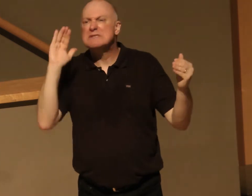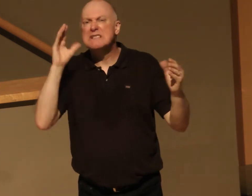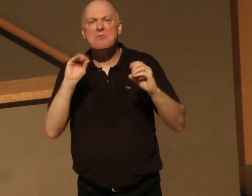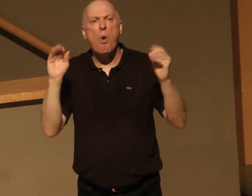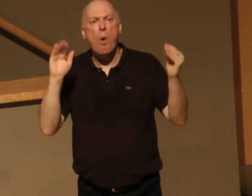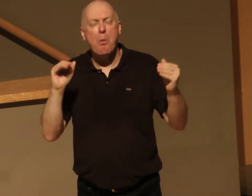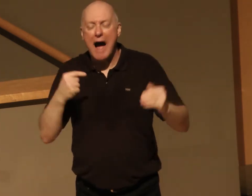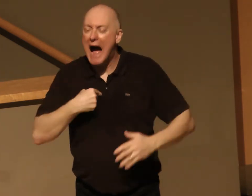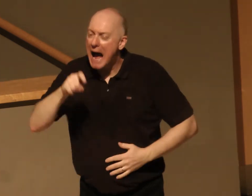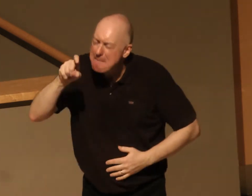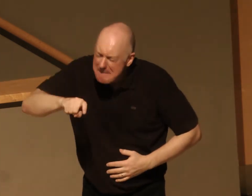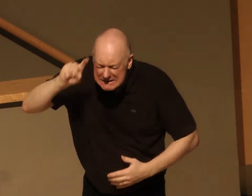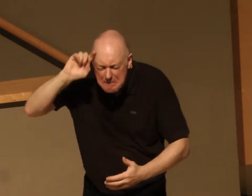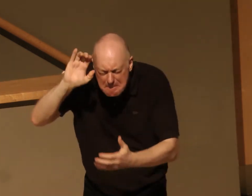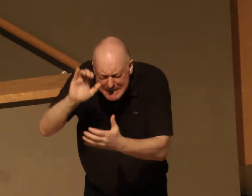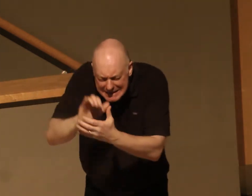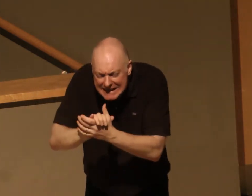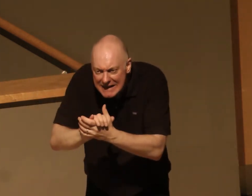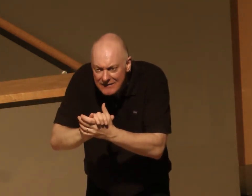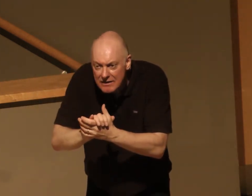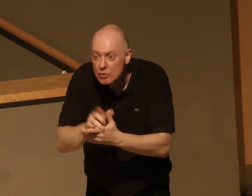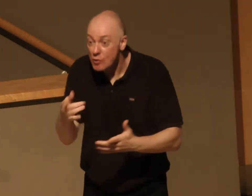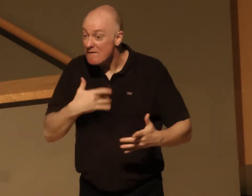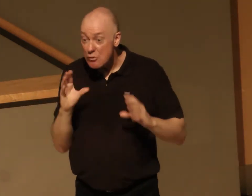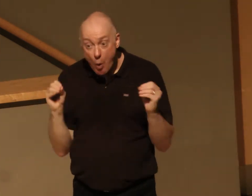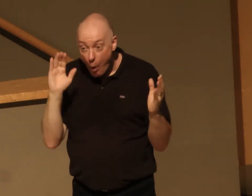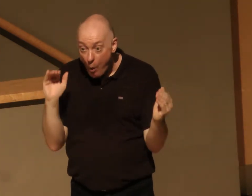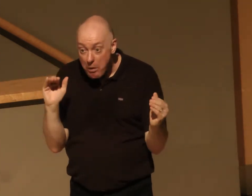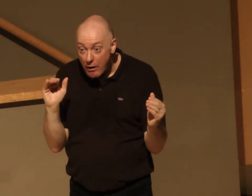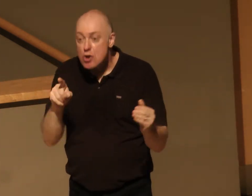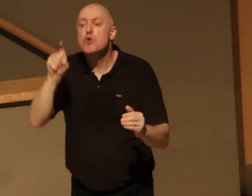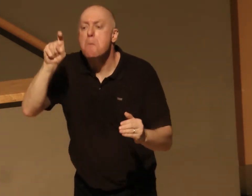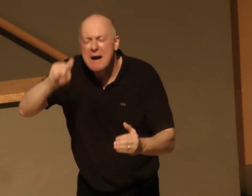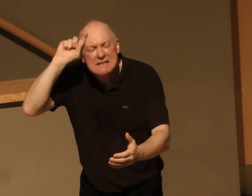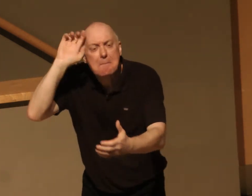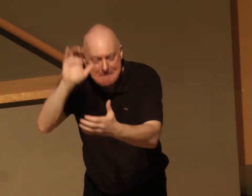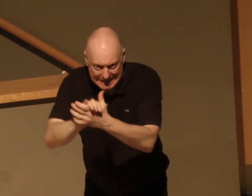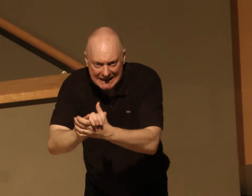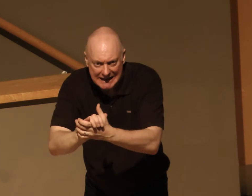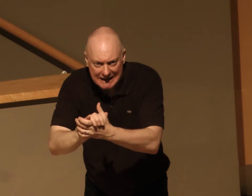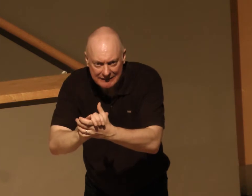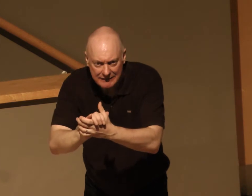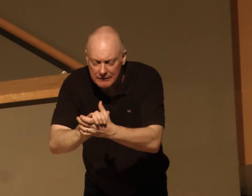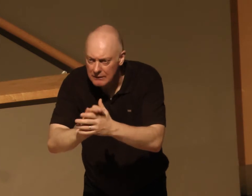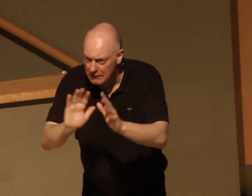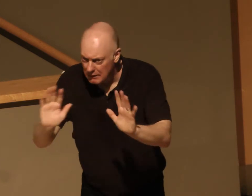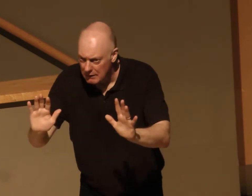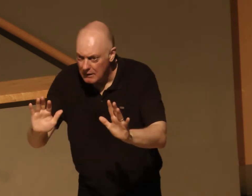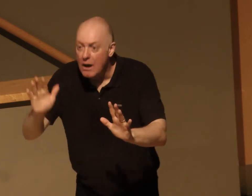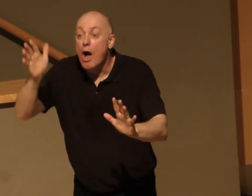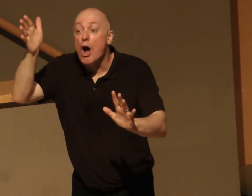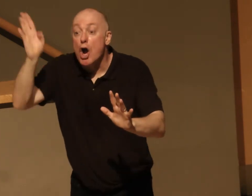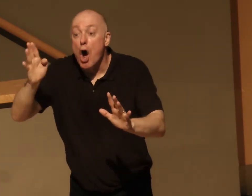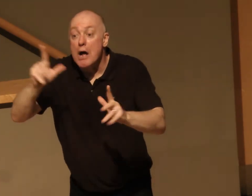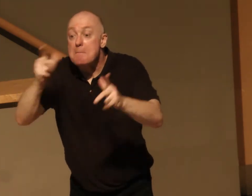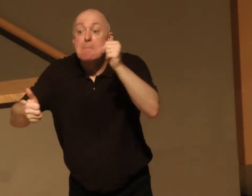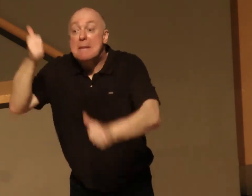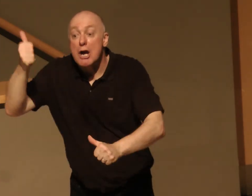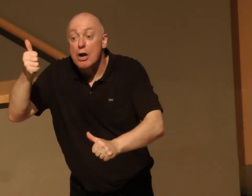must believe if you're hopeless today you must believe this that God is bigger than all my